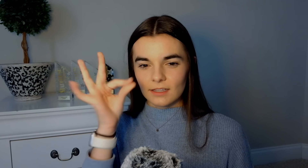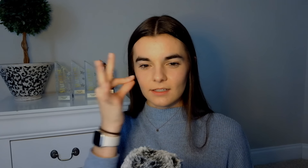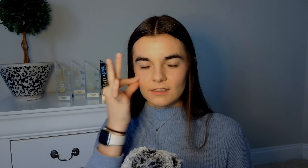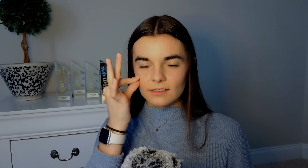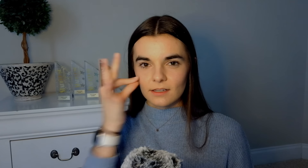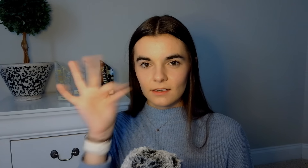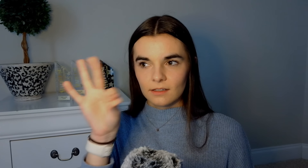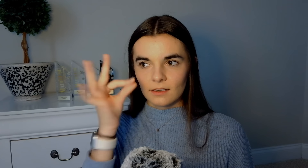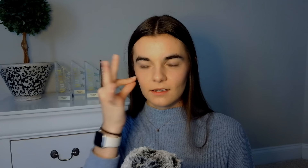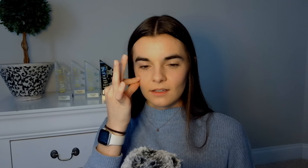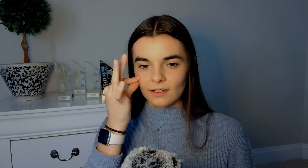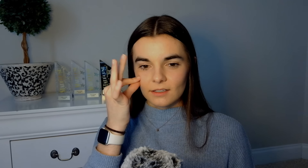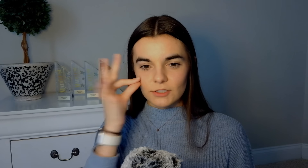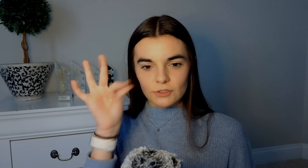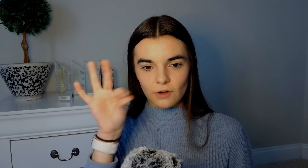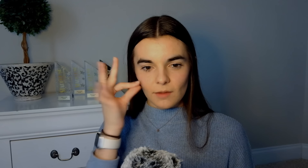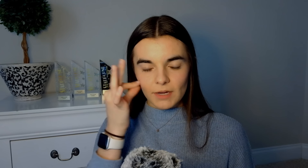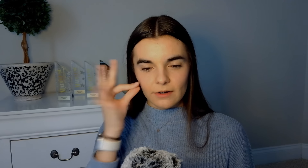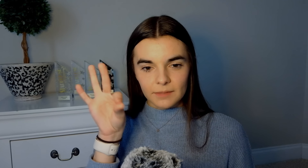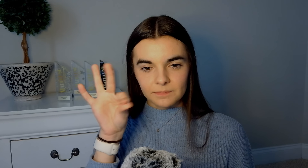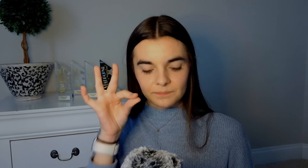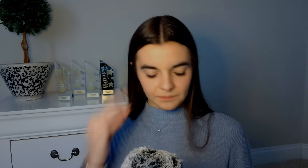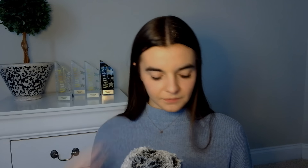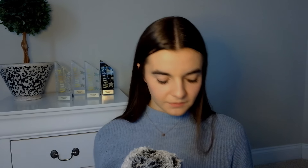this. Strawberry.